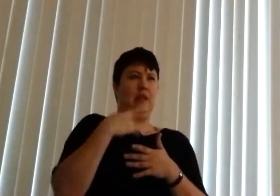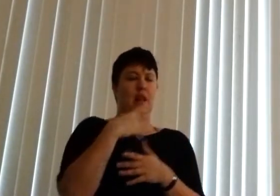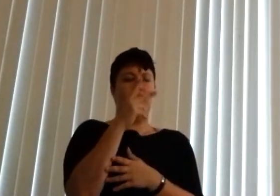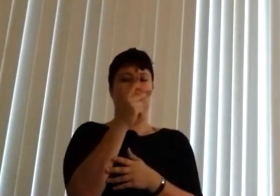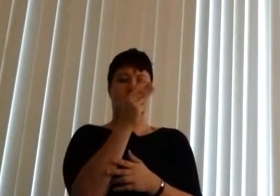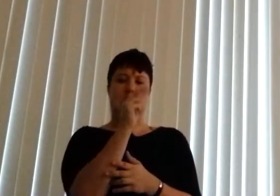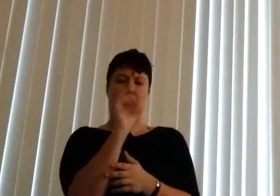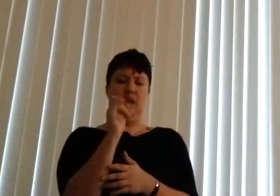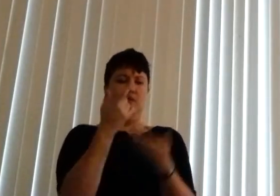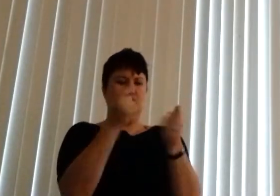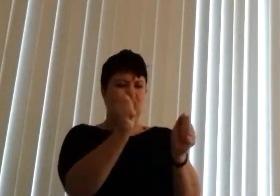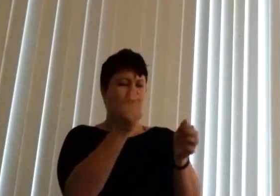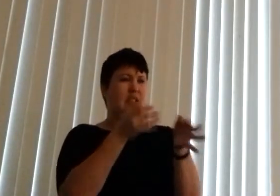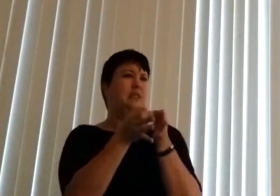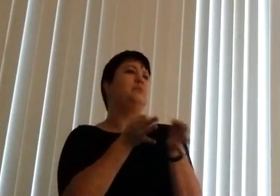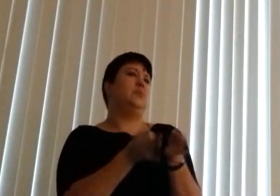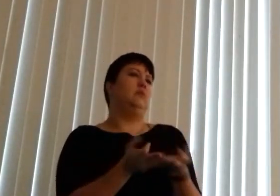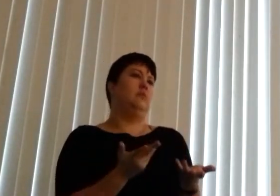on about here.